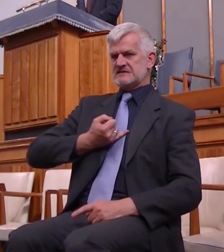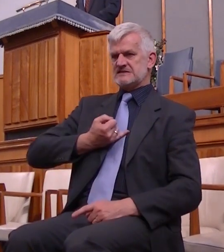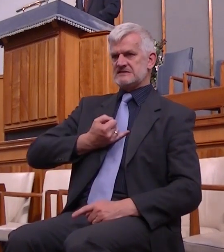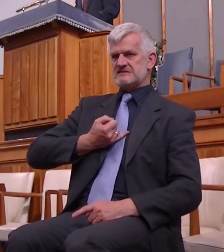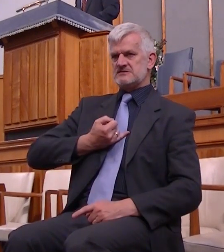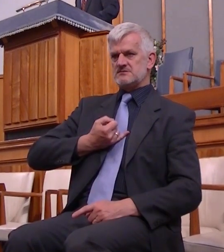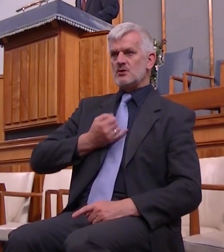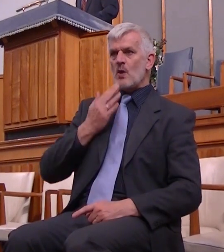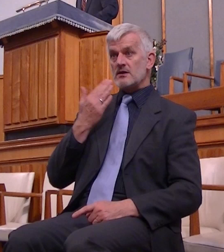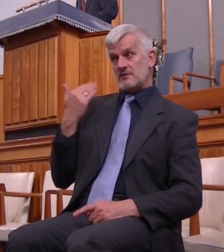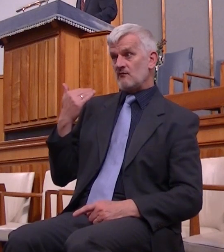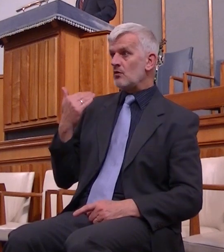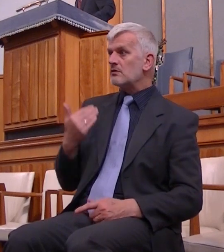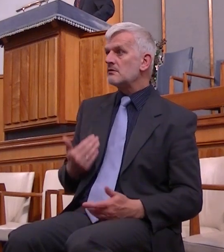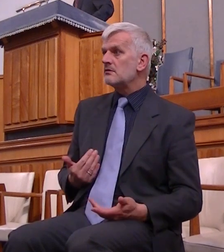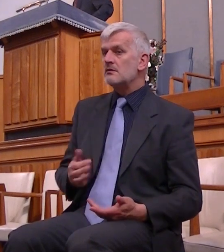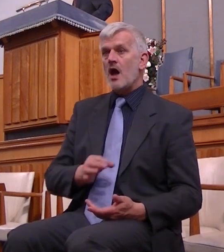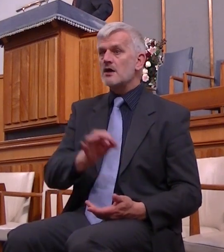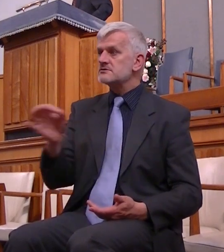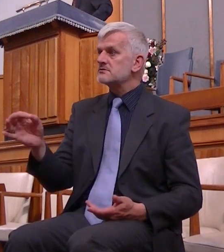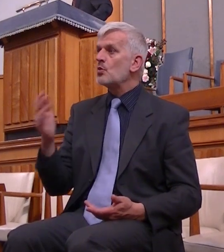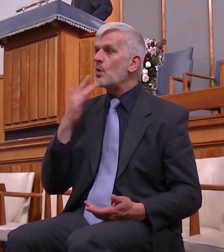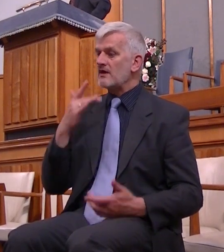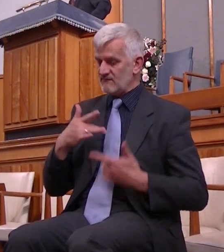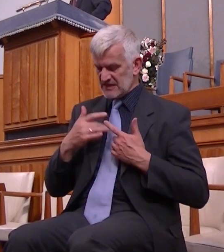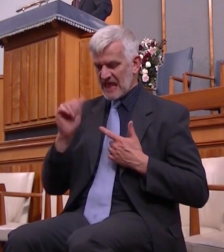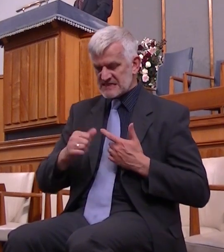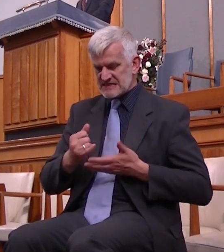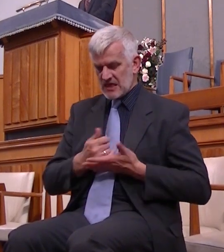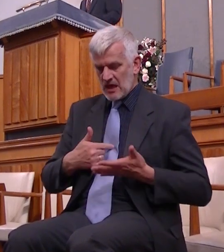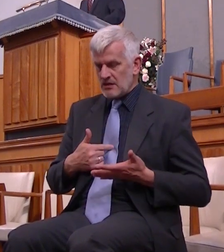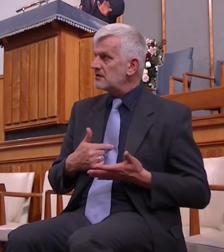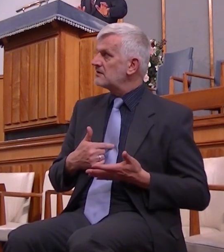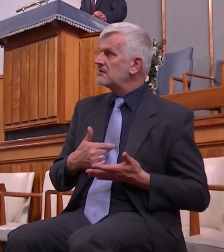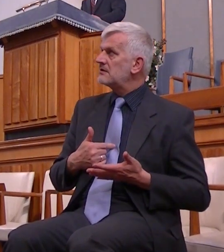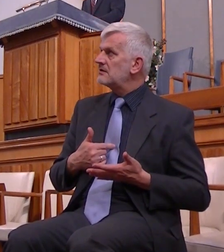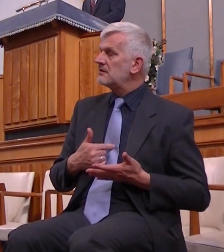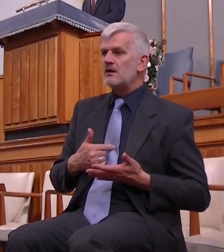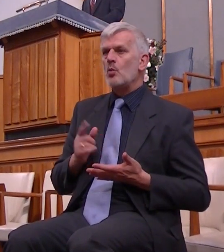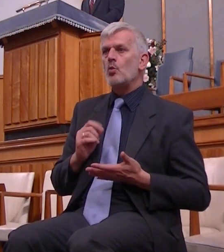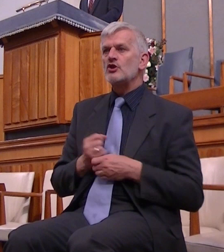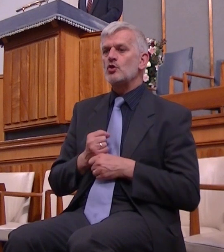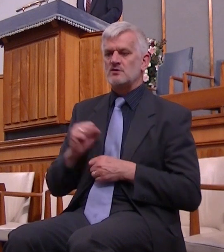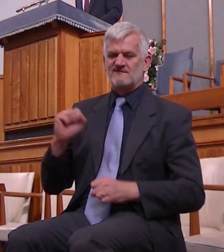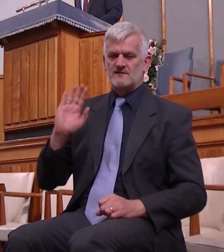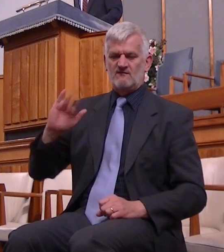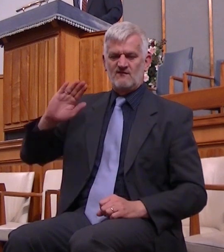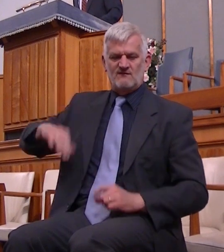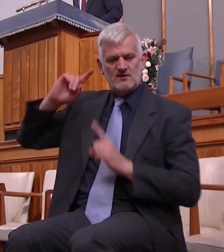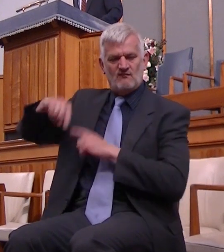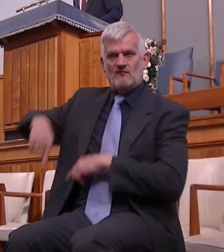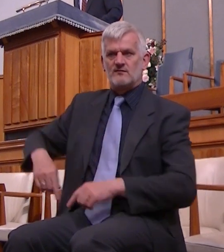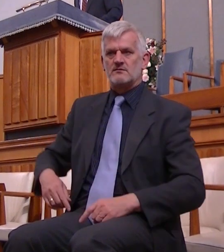When did you first feel that you were a sinner in God's sight? You shook it off and you pushed it away. How many years